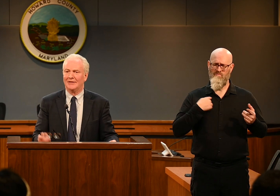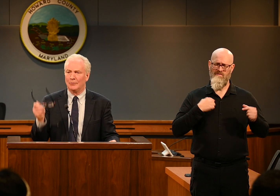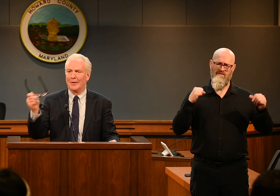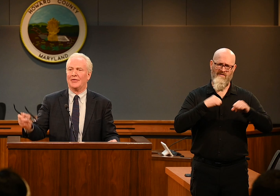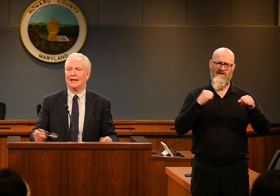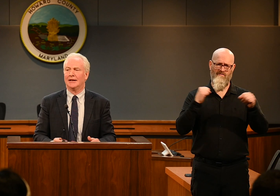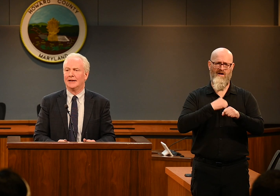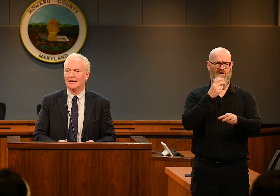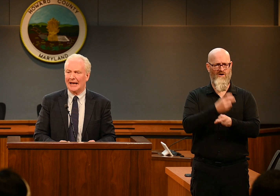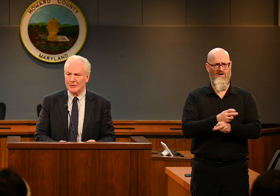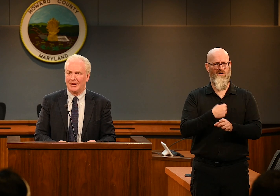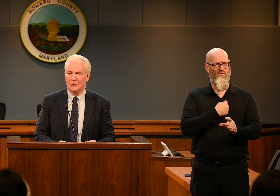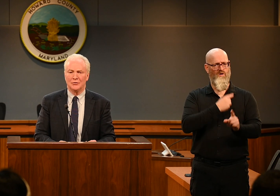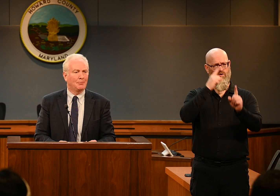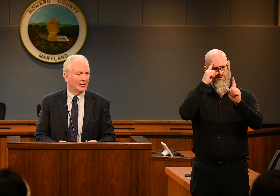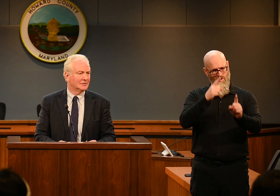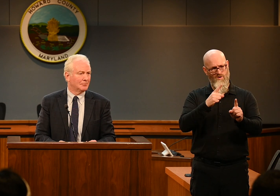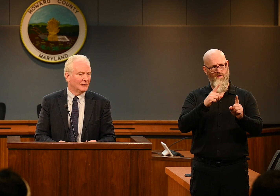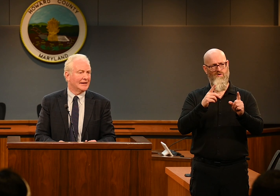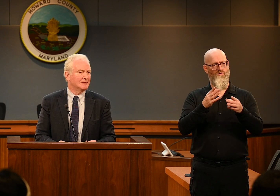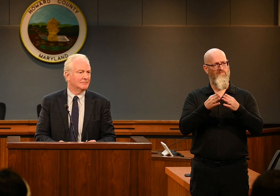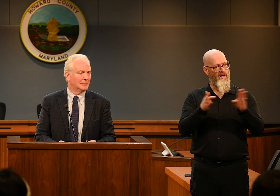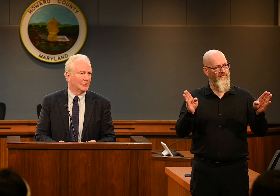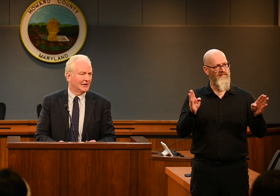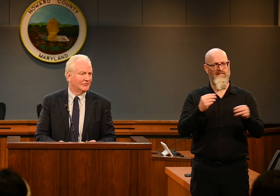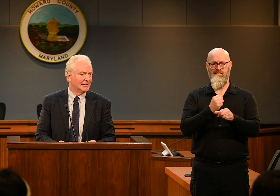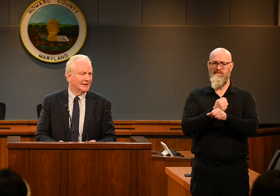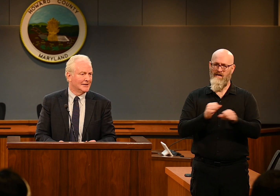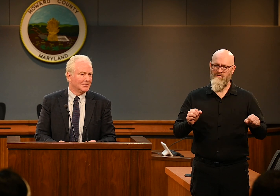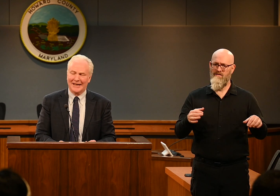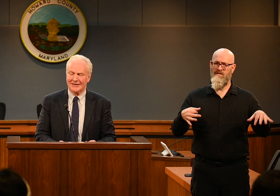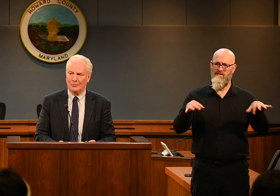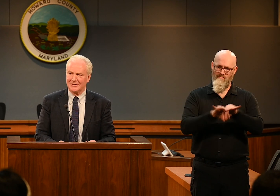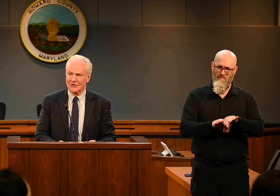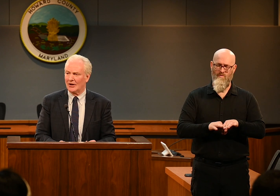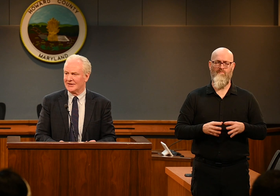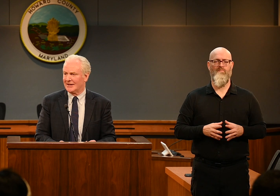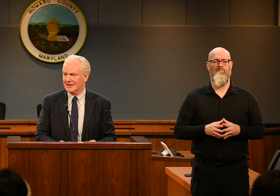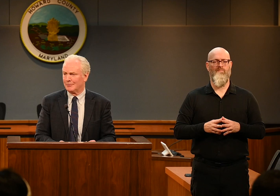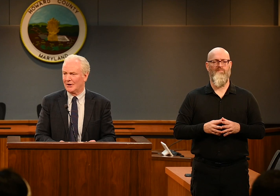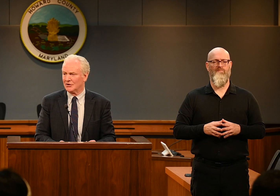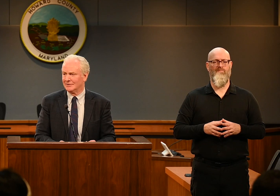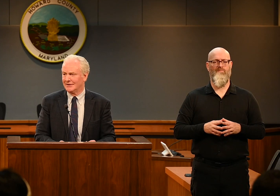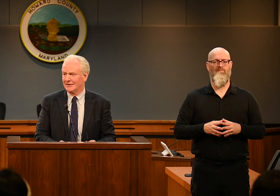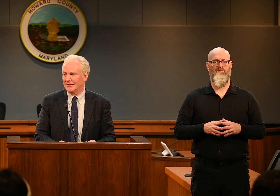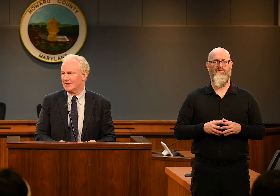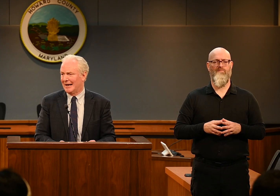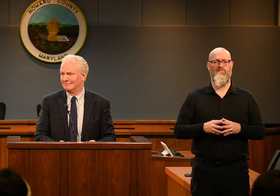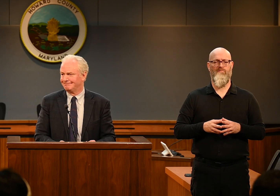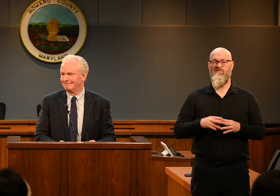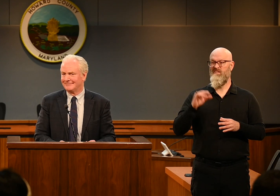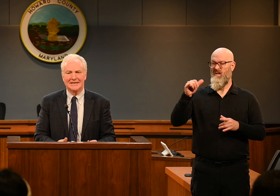public safety, and we want to thank everybody who's part of providing public safety. But that's not what this lawless ICE operation